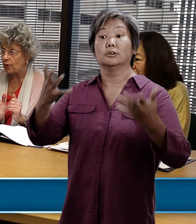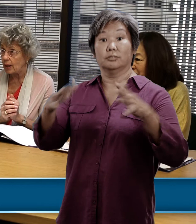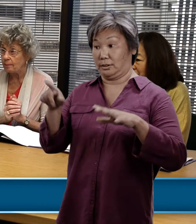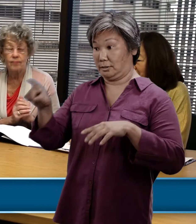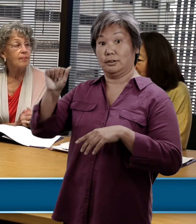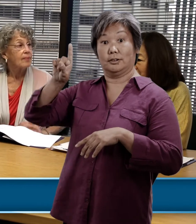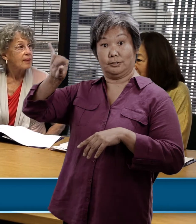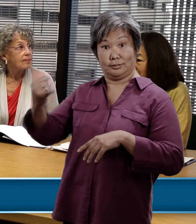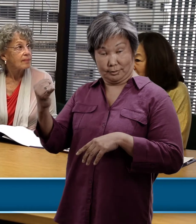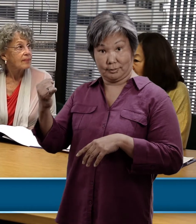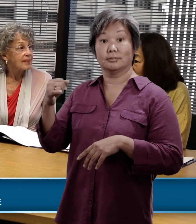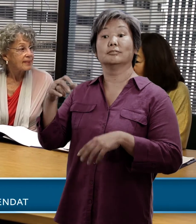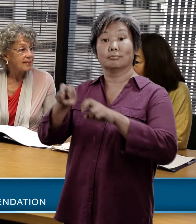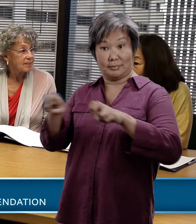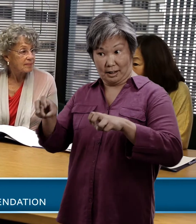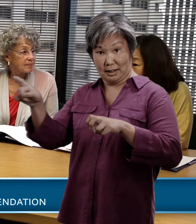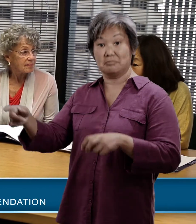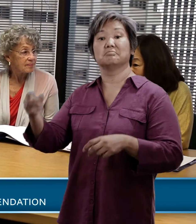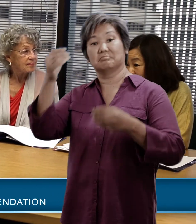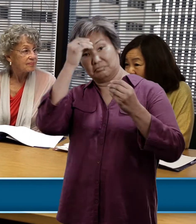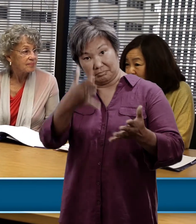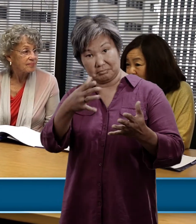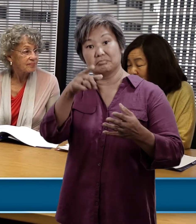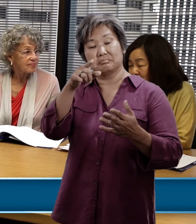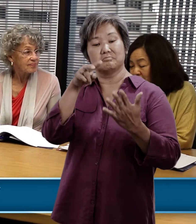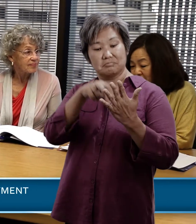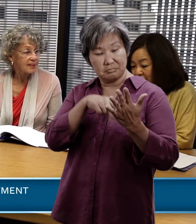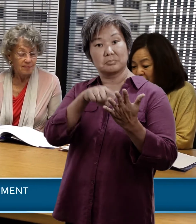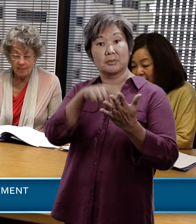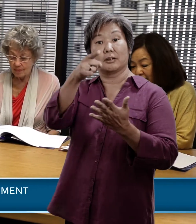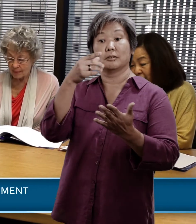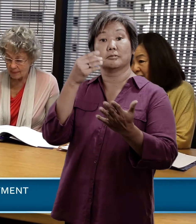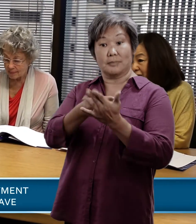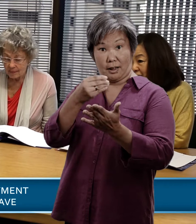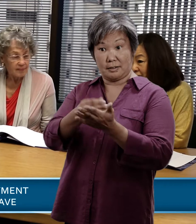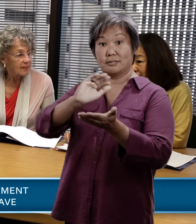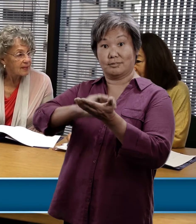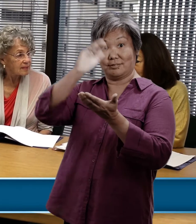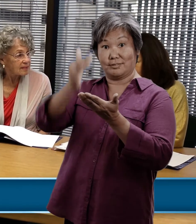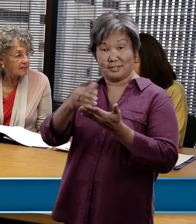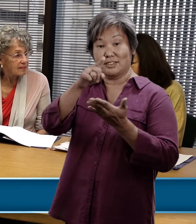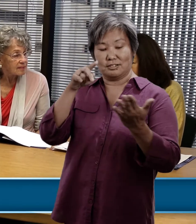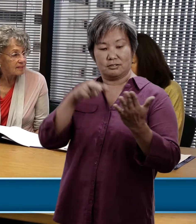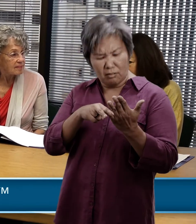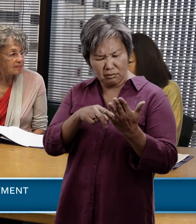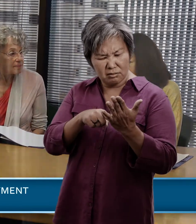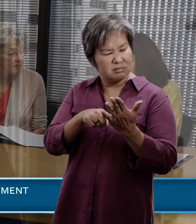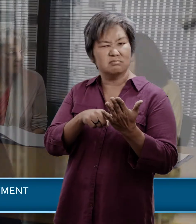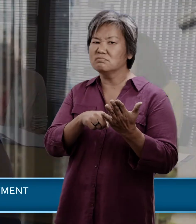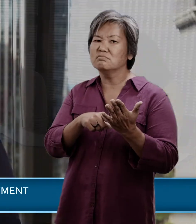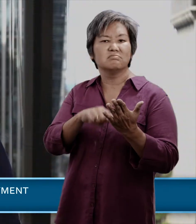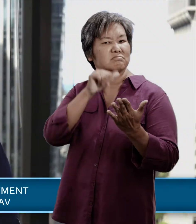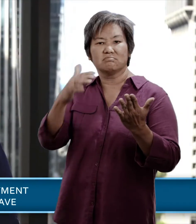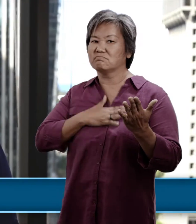After you are told about the adjudication panel's recommendations about the amount of your payment, and if you think you should have